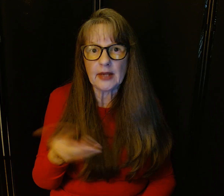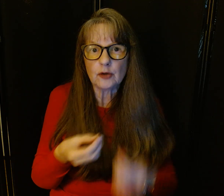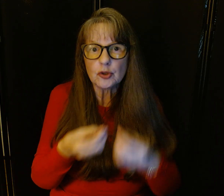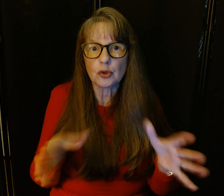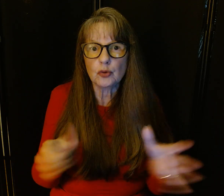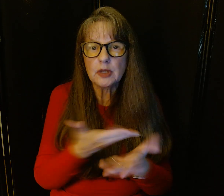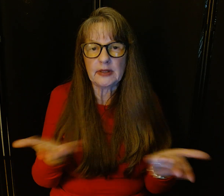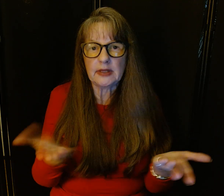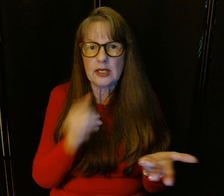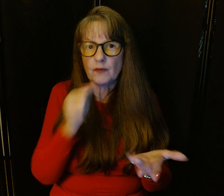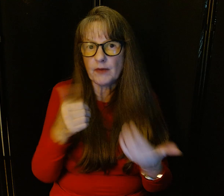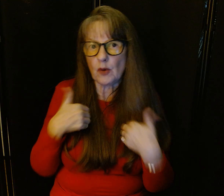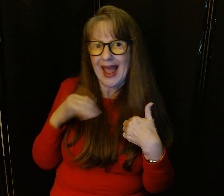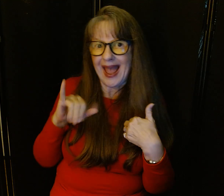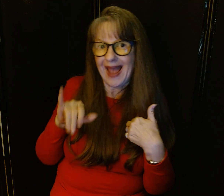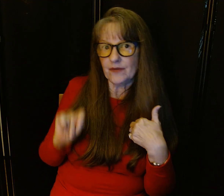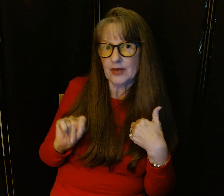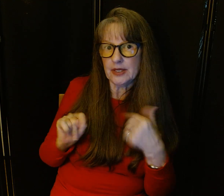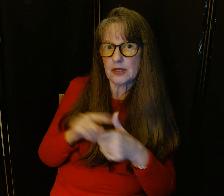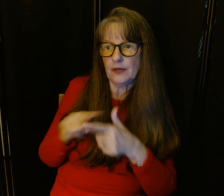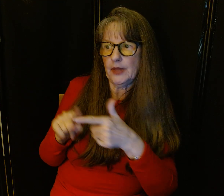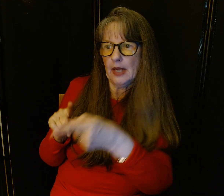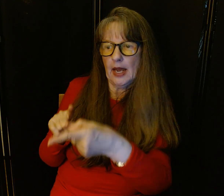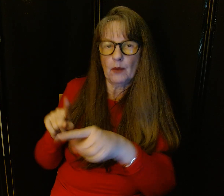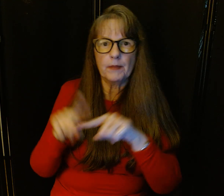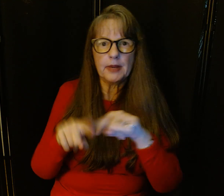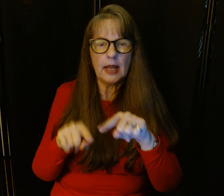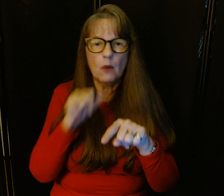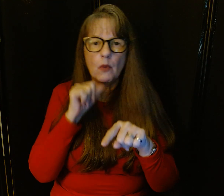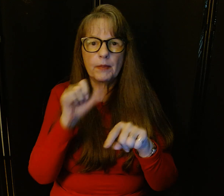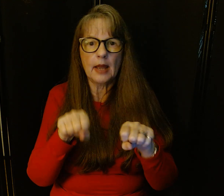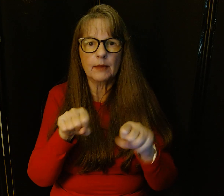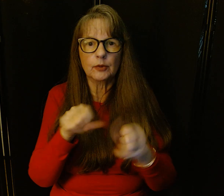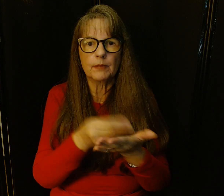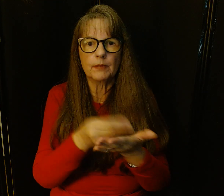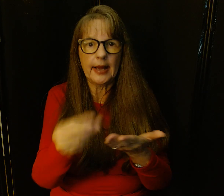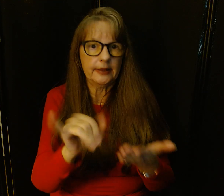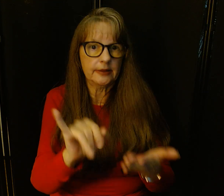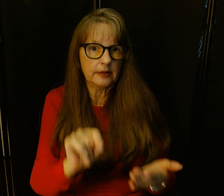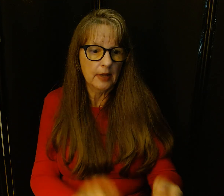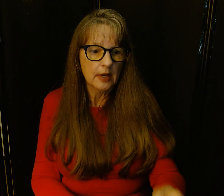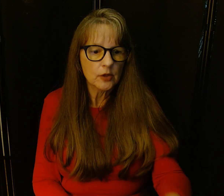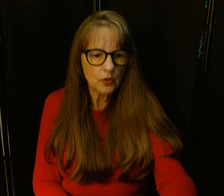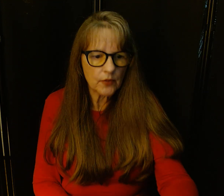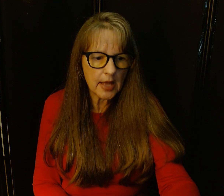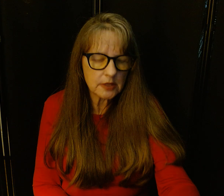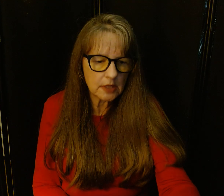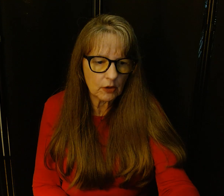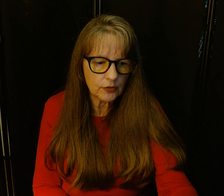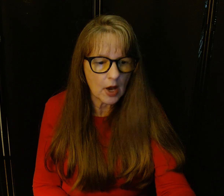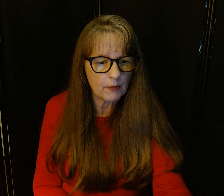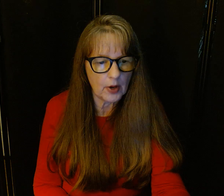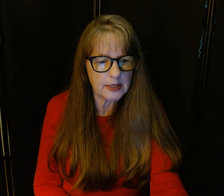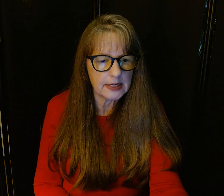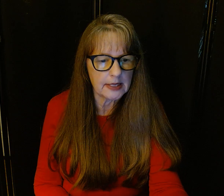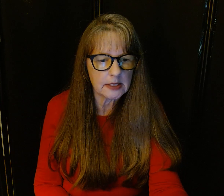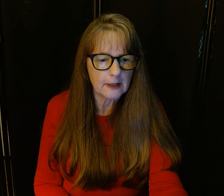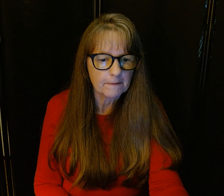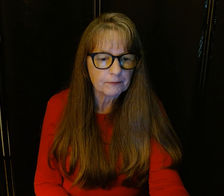just lose everything. So if I don't have it, then I won't be able to buy it. So that's their thought process.